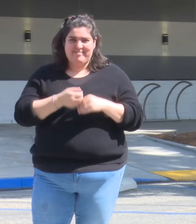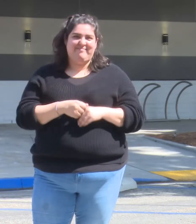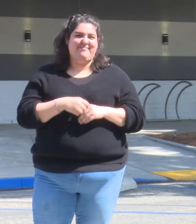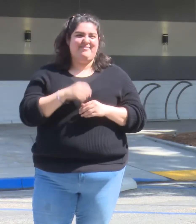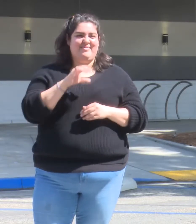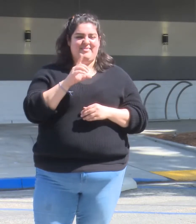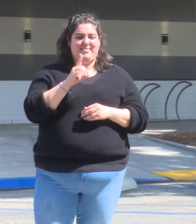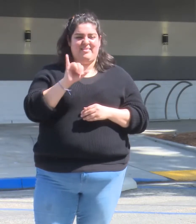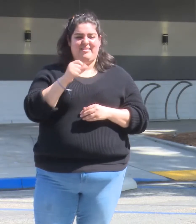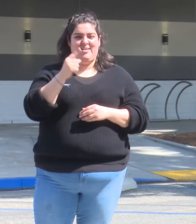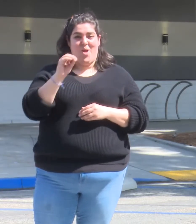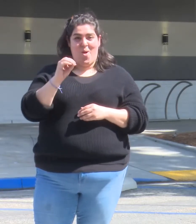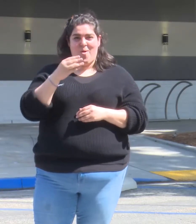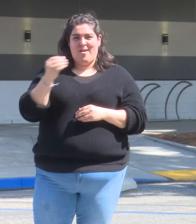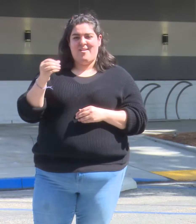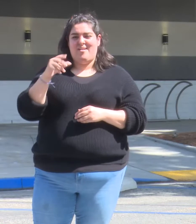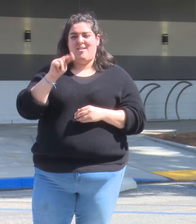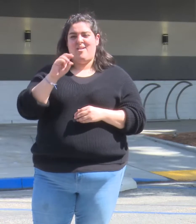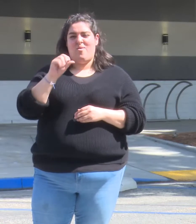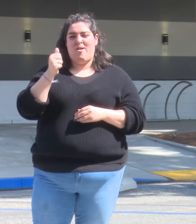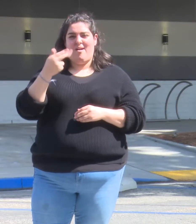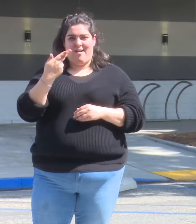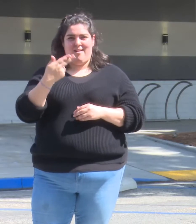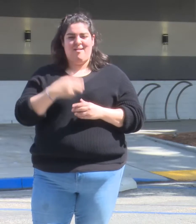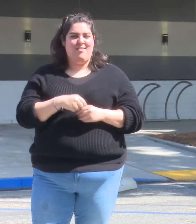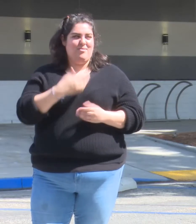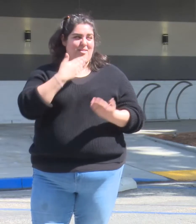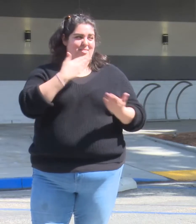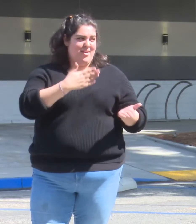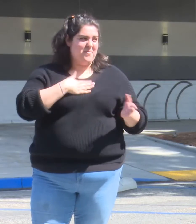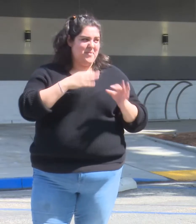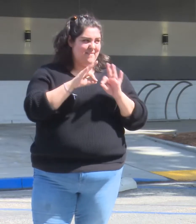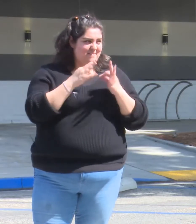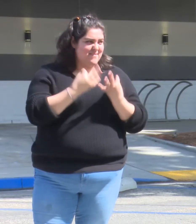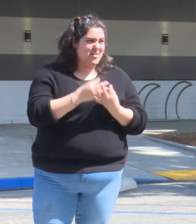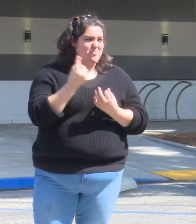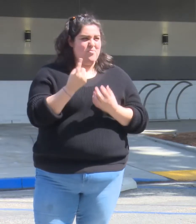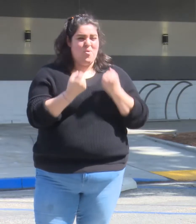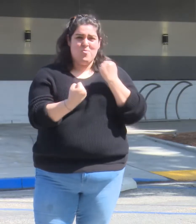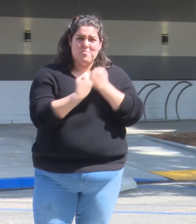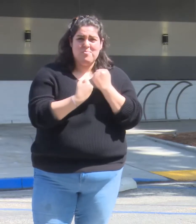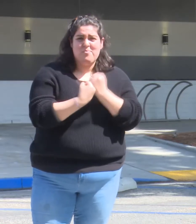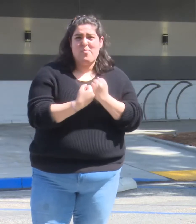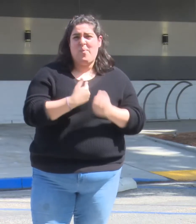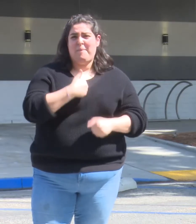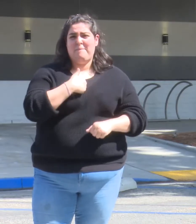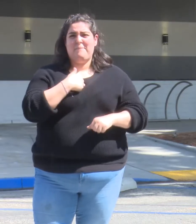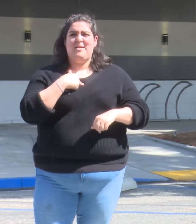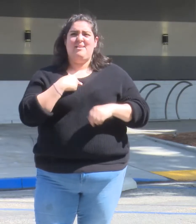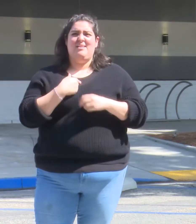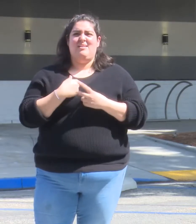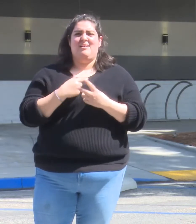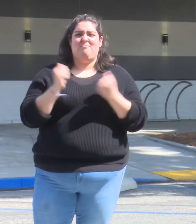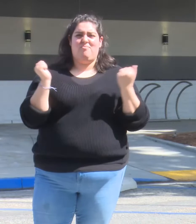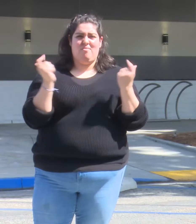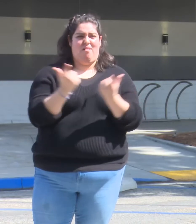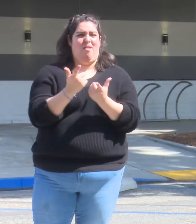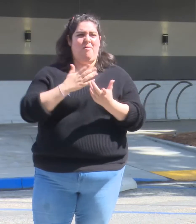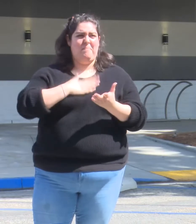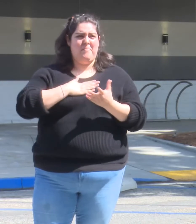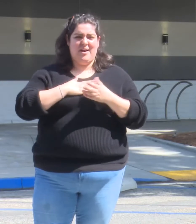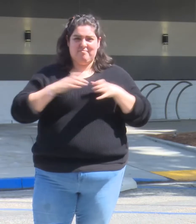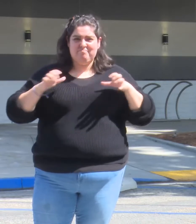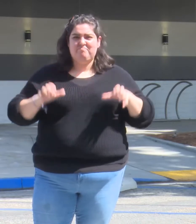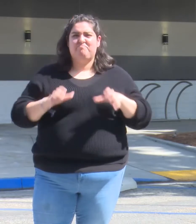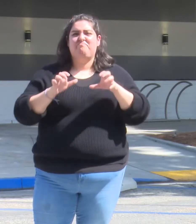Noah. I want to thank my family for always standing by my side and supporting me in all of my